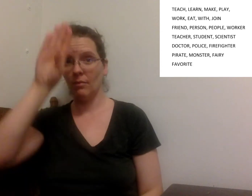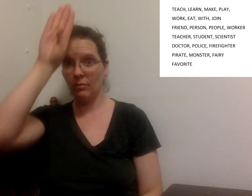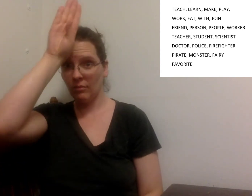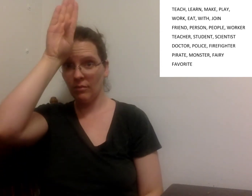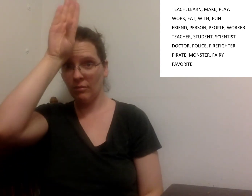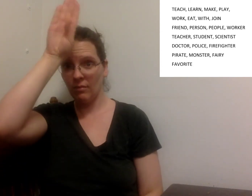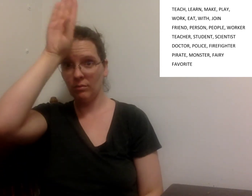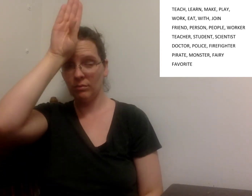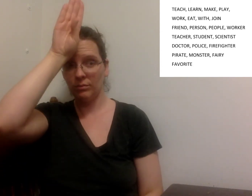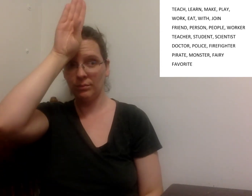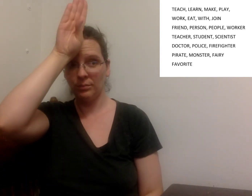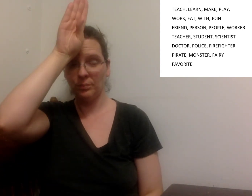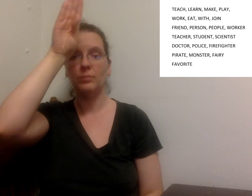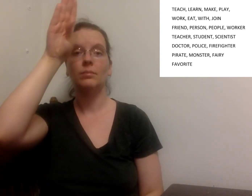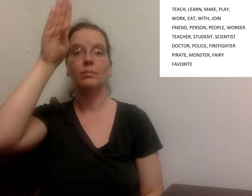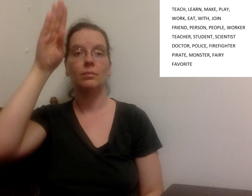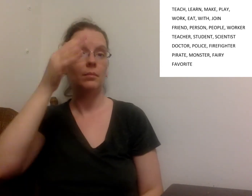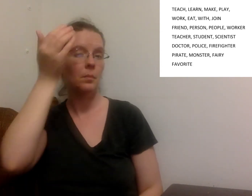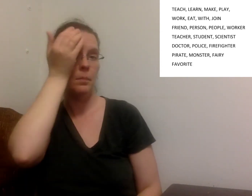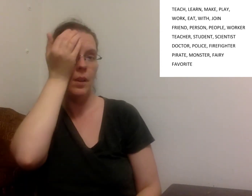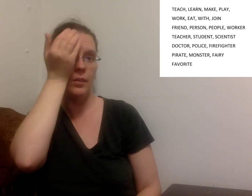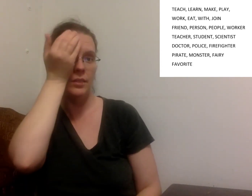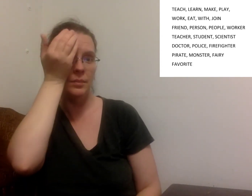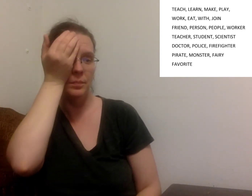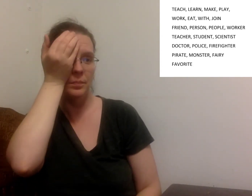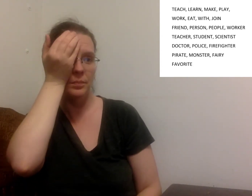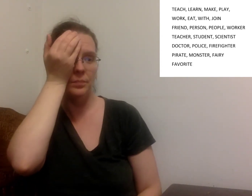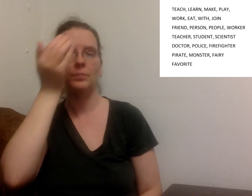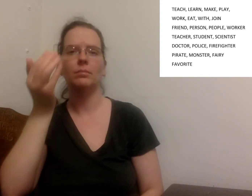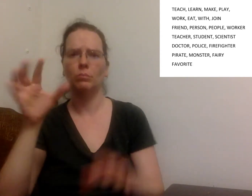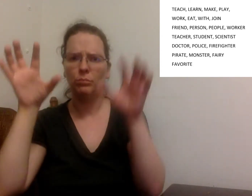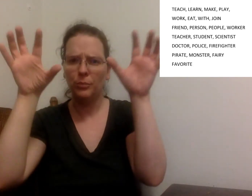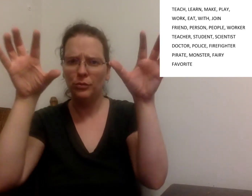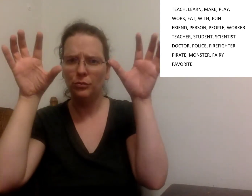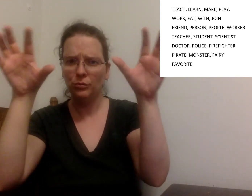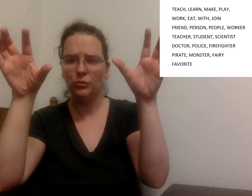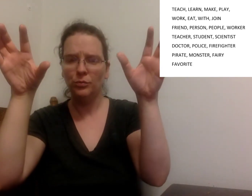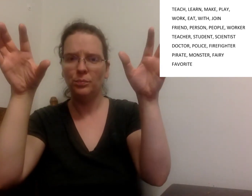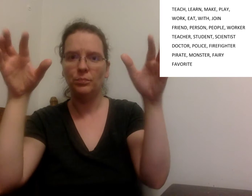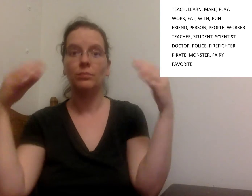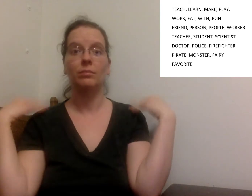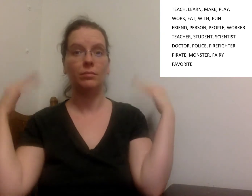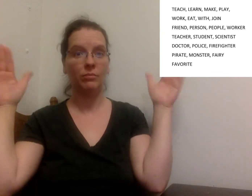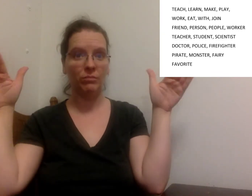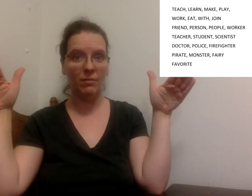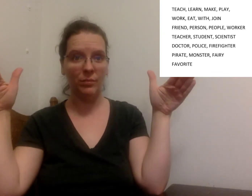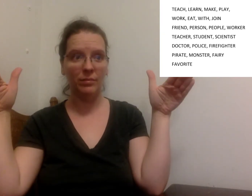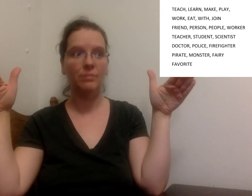police, fireman, pirate, monster,